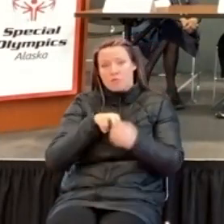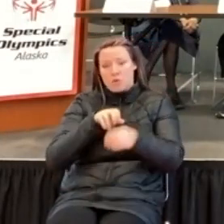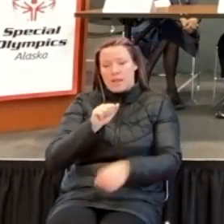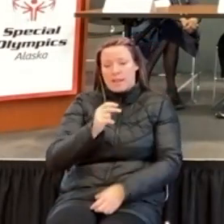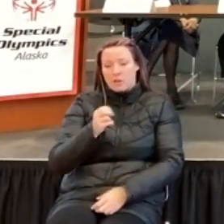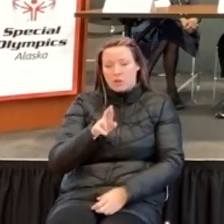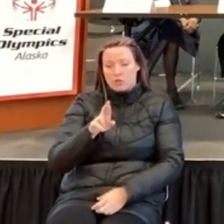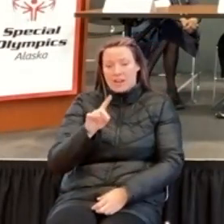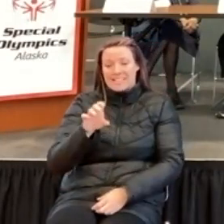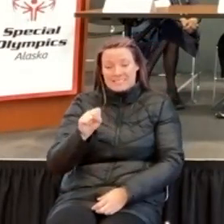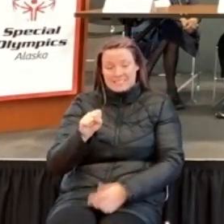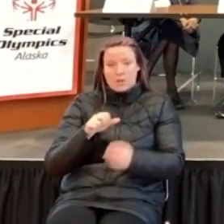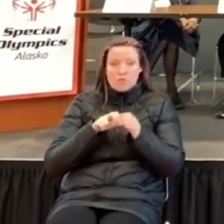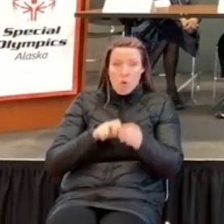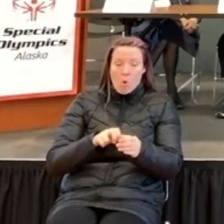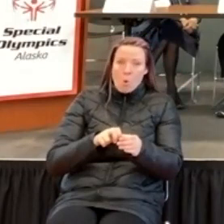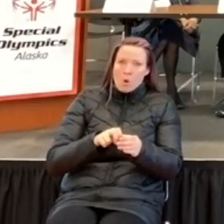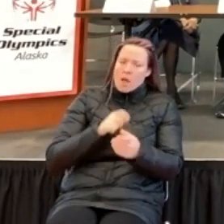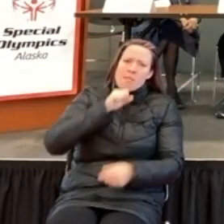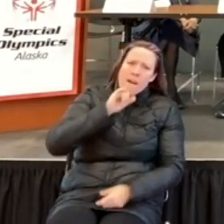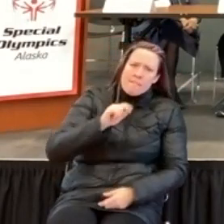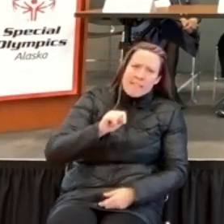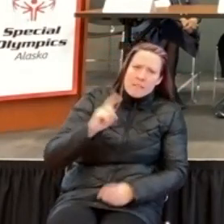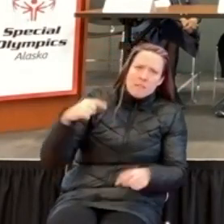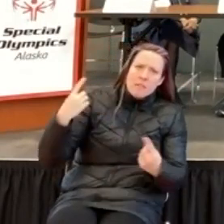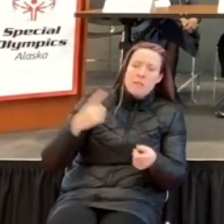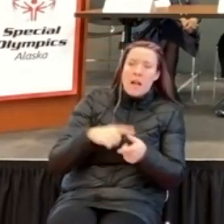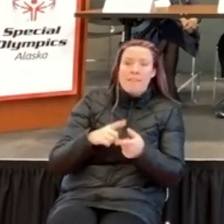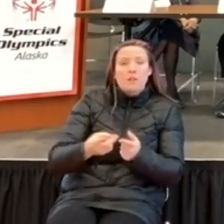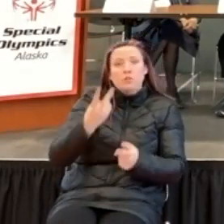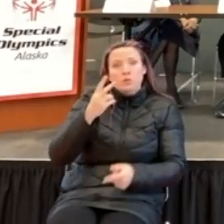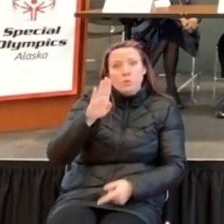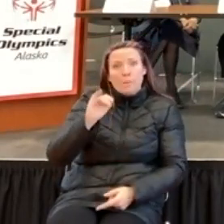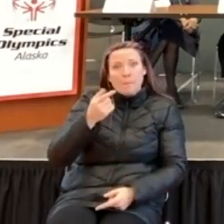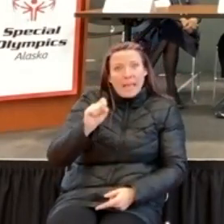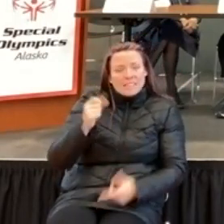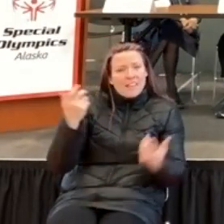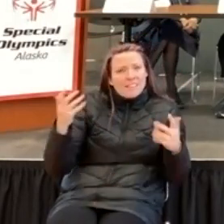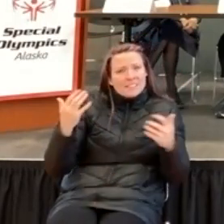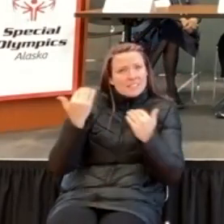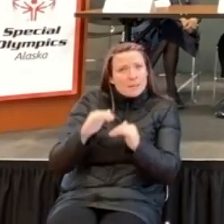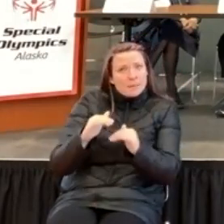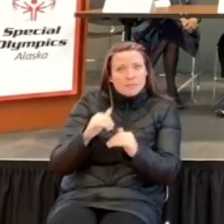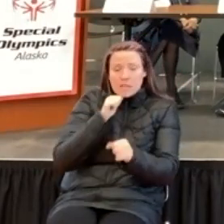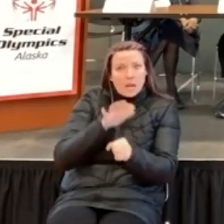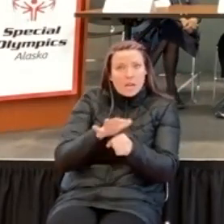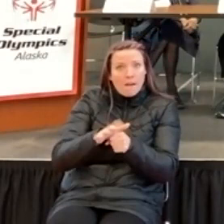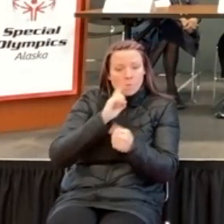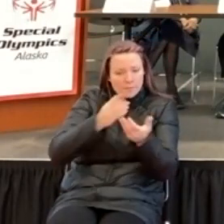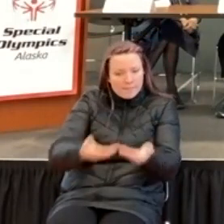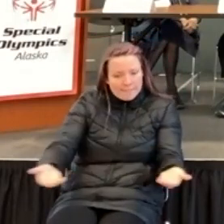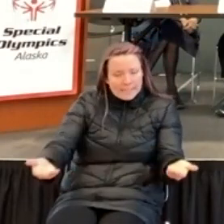rides extensively and loved it, but she could only take 2 bags. And sometimes that was insufficient for